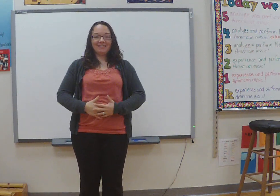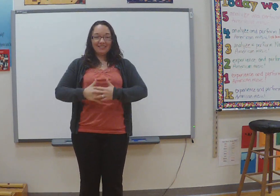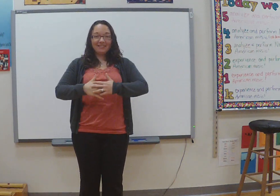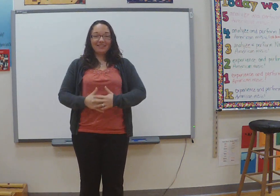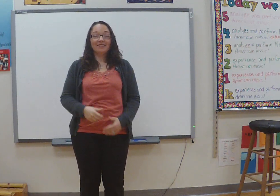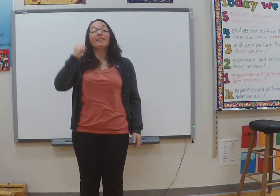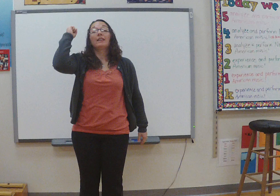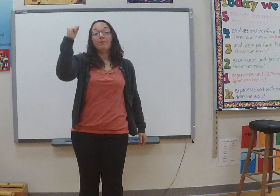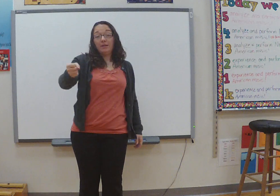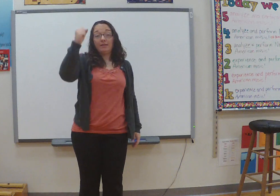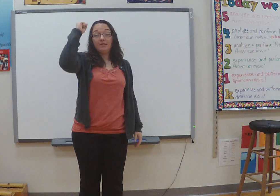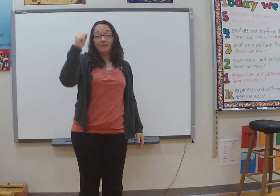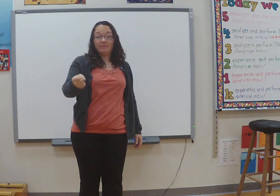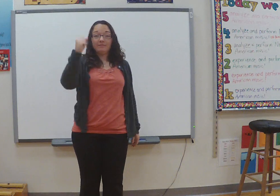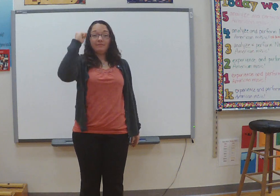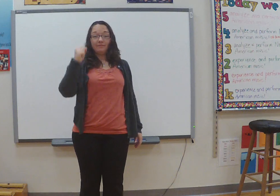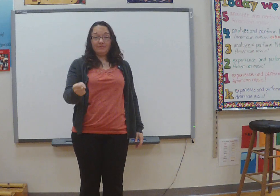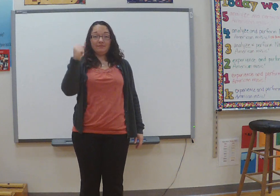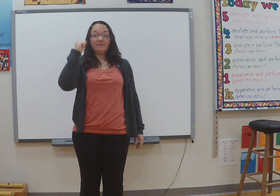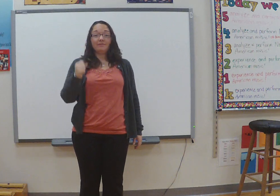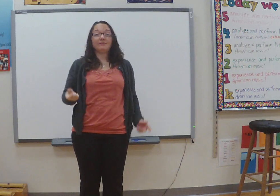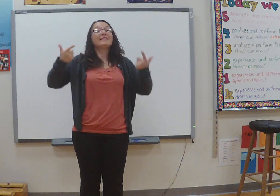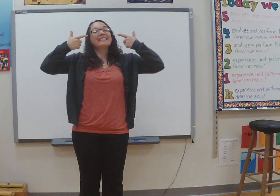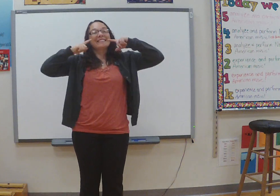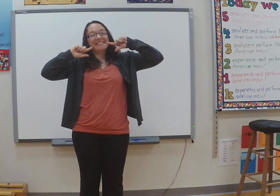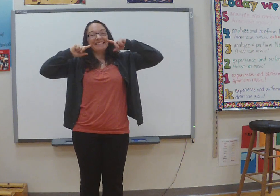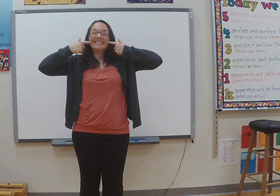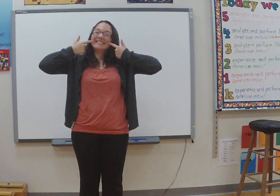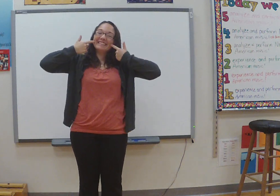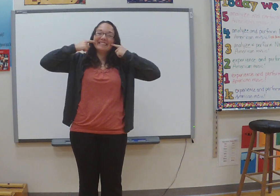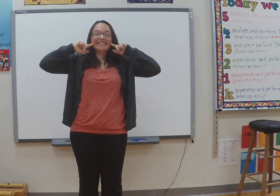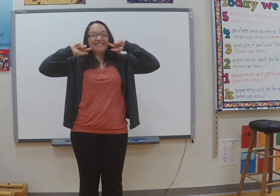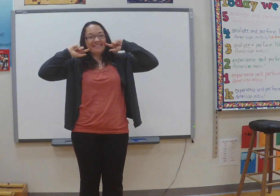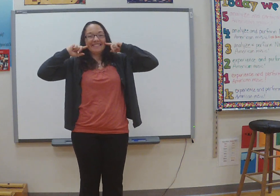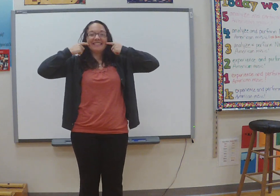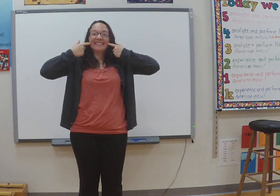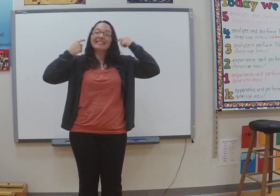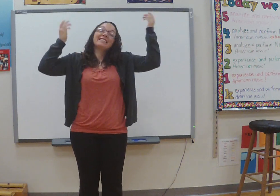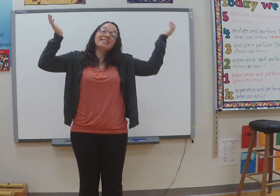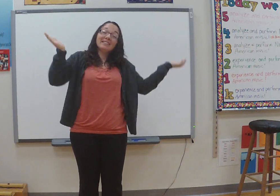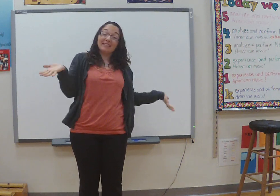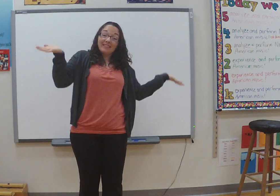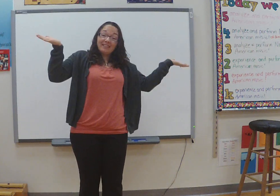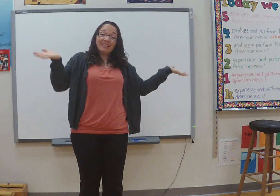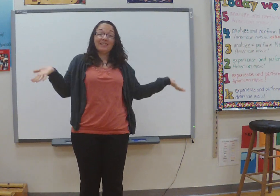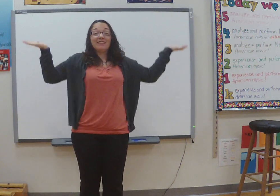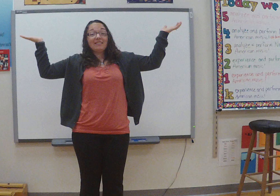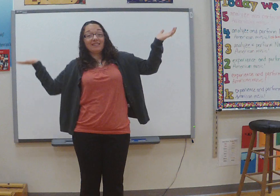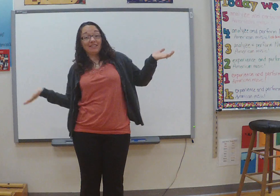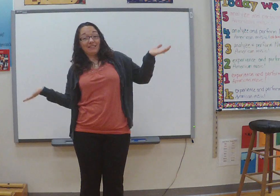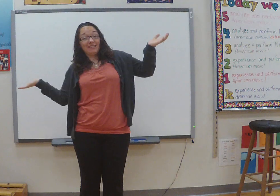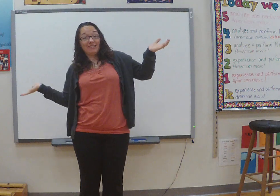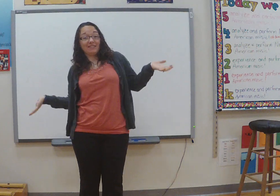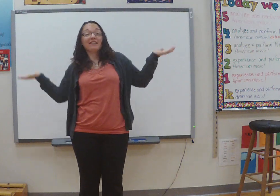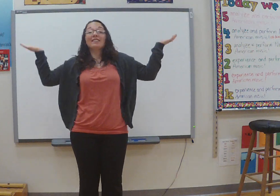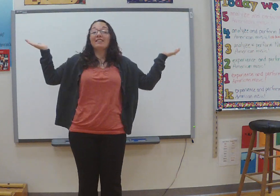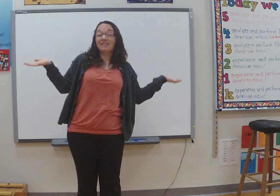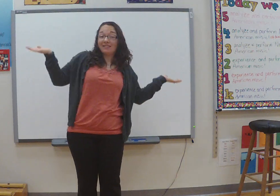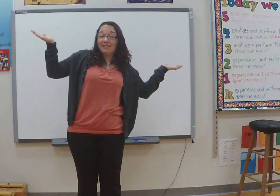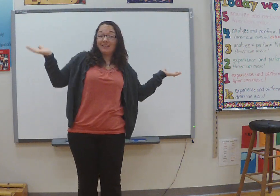way That's all about to breathe Making spirits dry Don't find my ears to rise I'm sending those flies